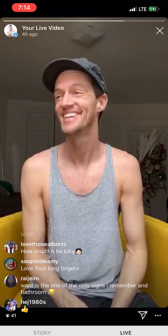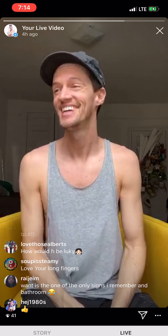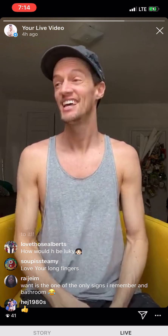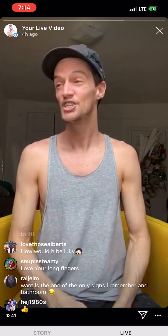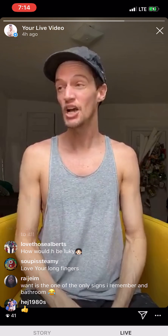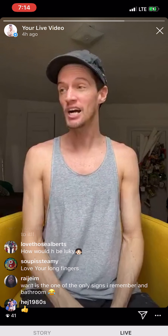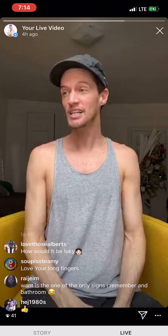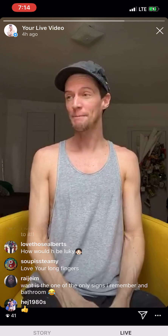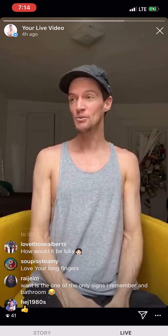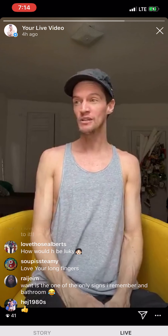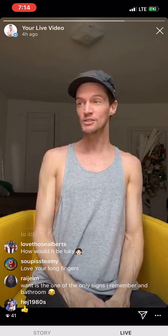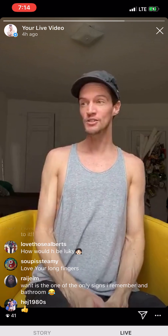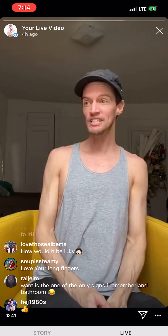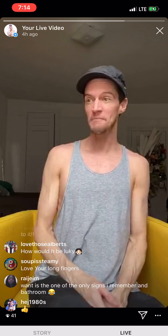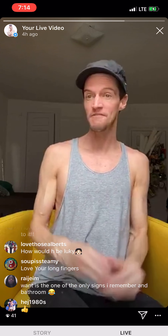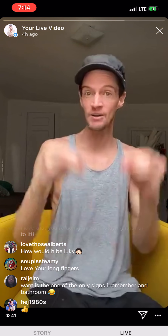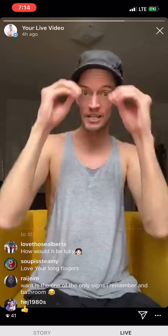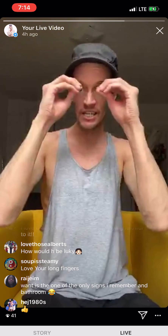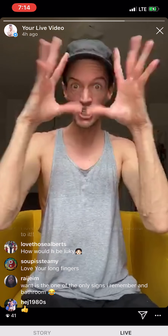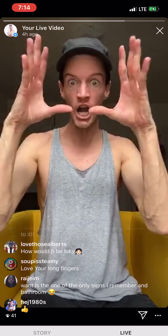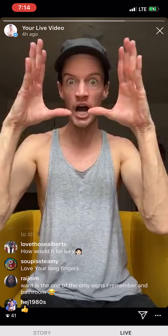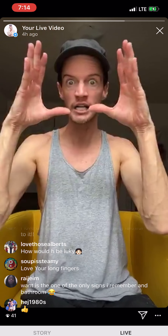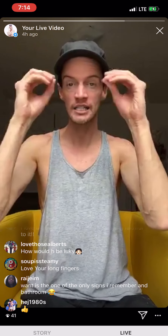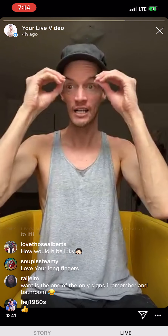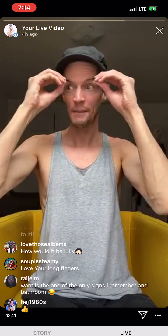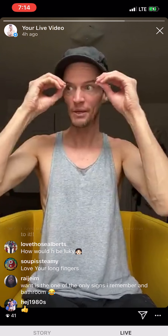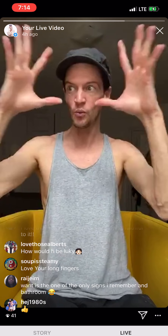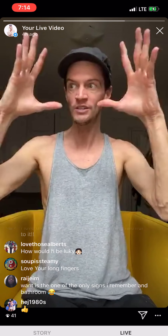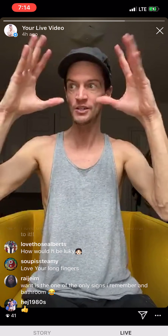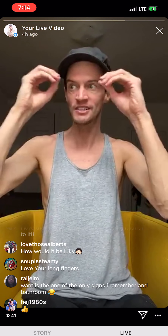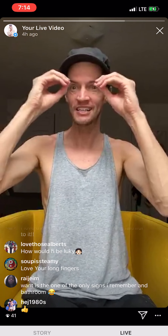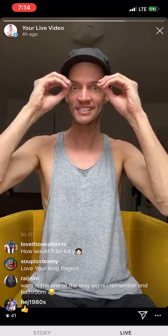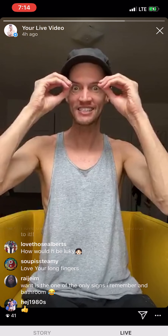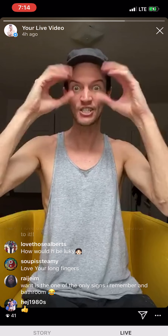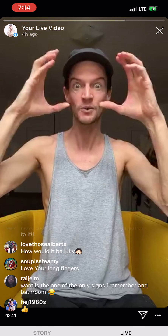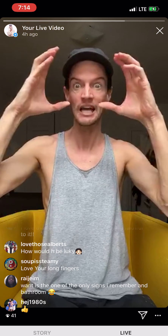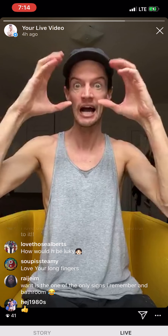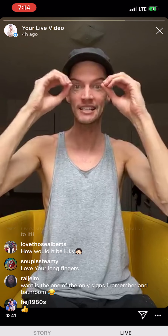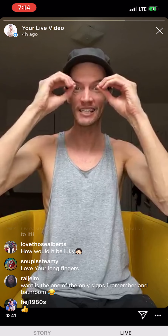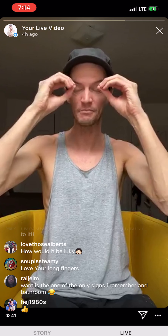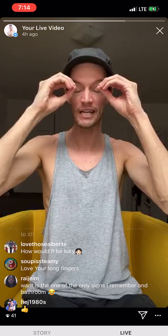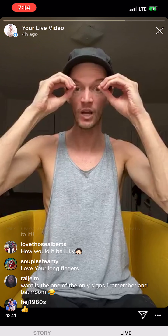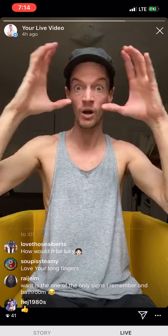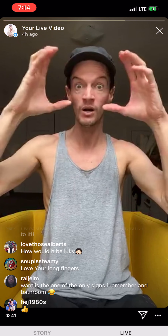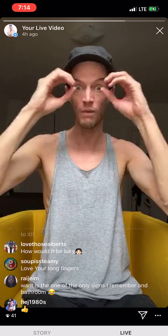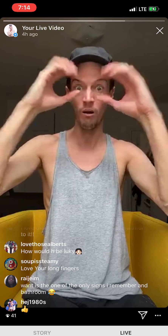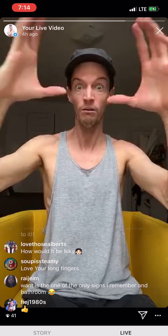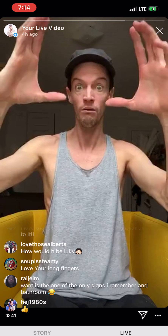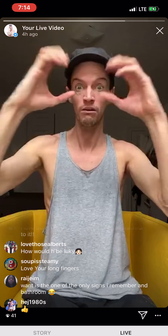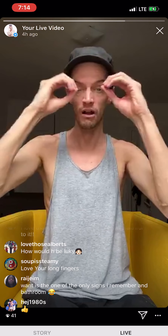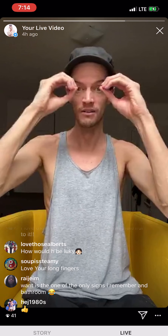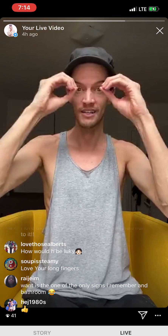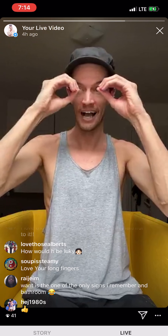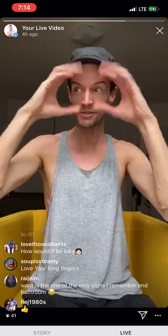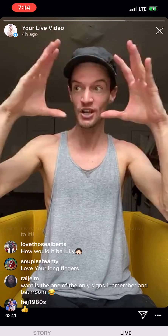Shock, bewildered, dumbfounded. Shock, bewildered. It's just showing the eyes getting big. Oh, I'm shocked.